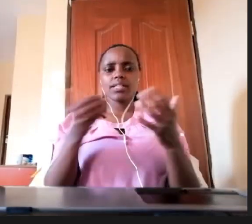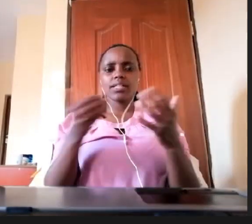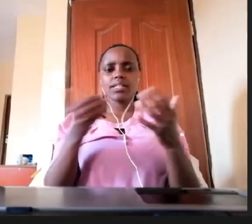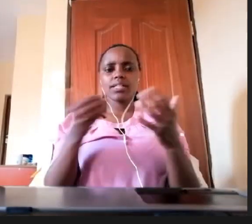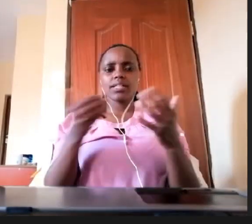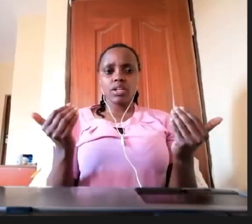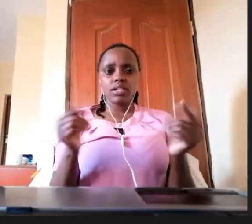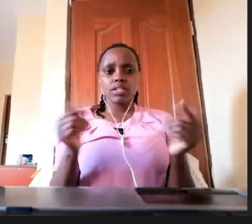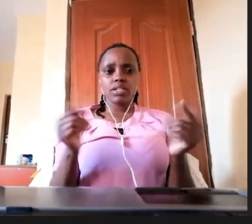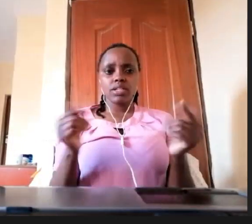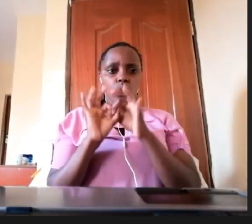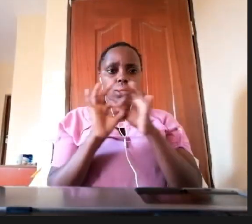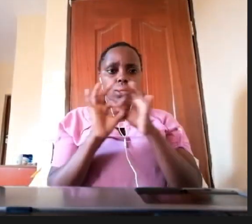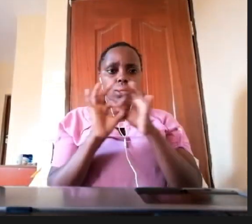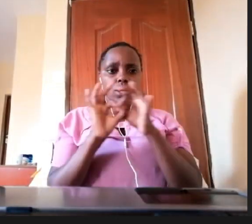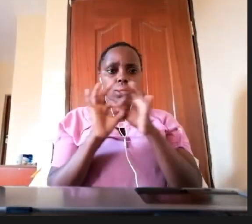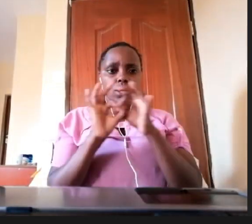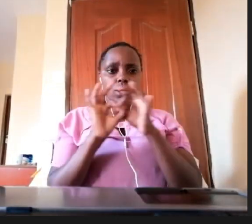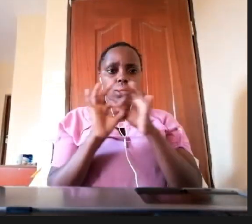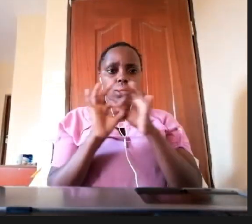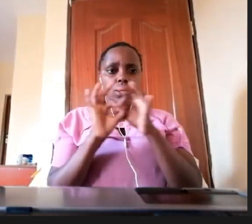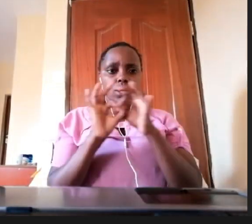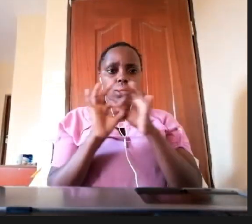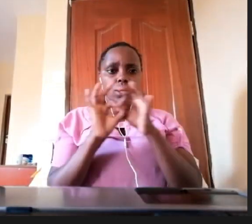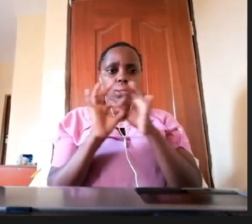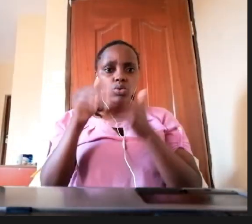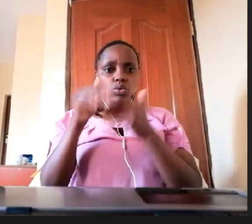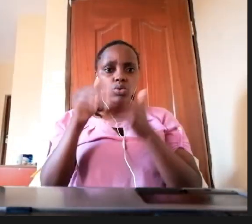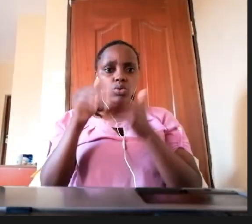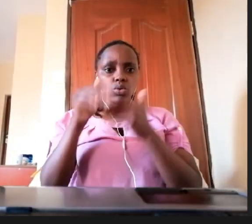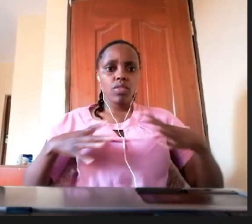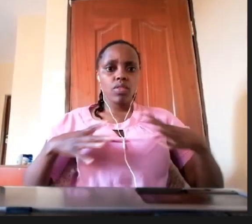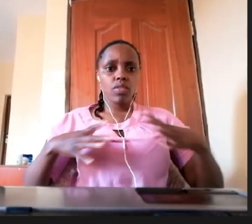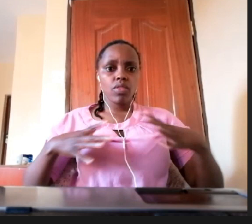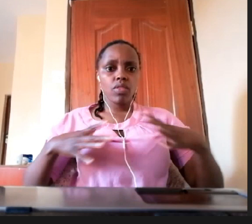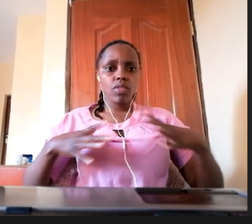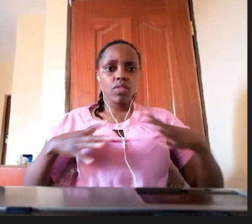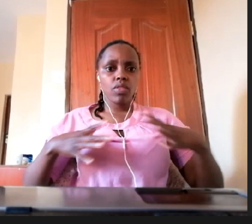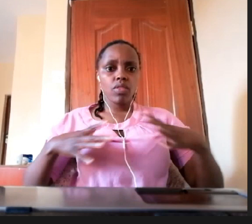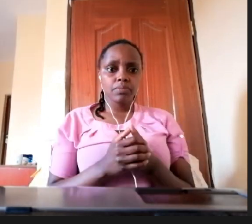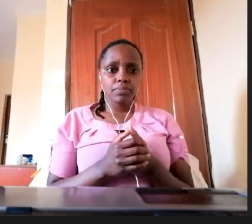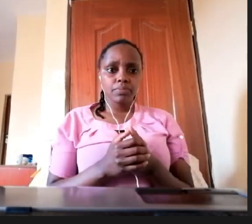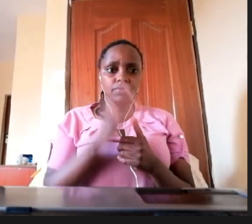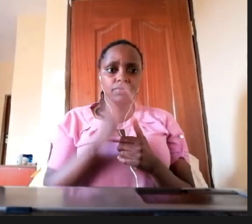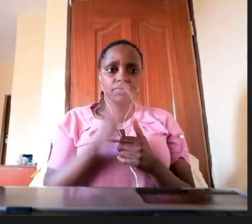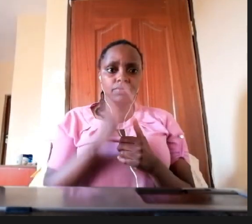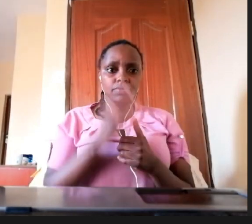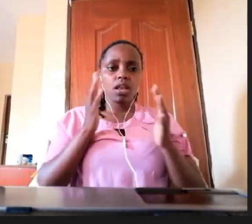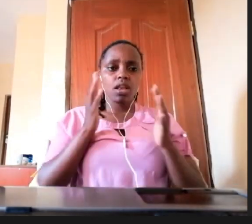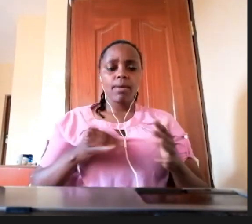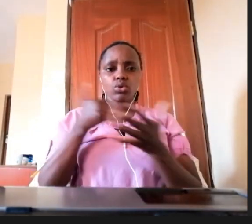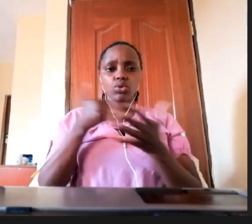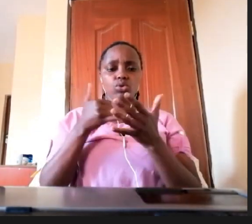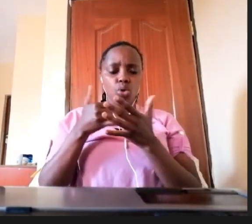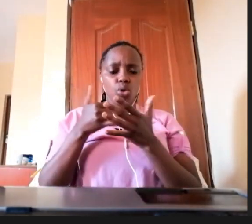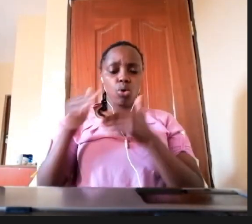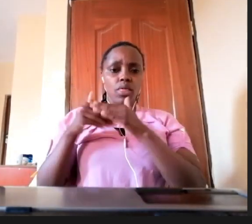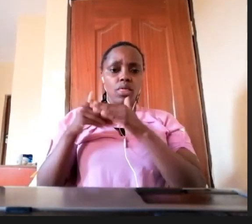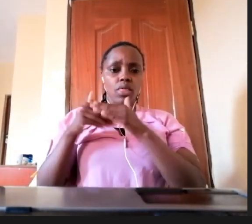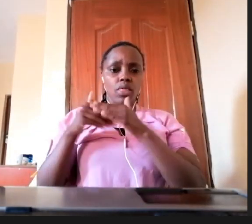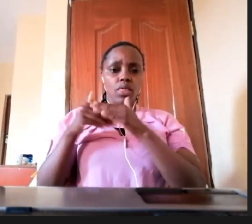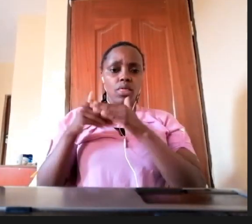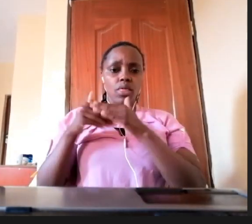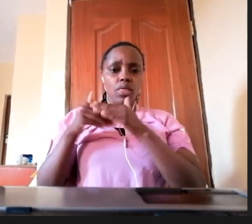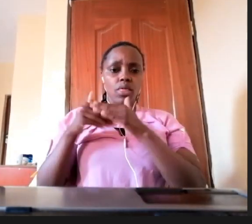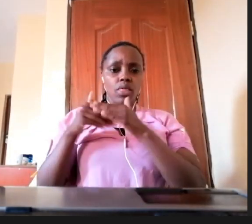to coordinate more, include everybody in our reporting process so that nobody is left behind. And then lastly, from